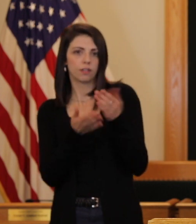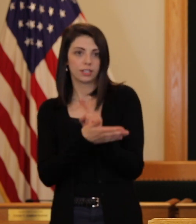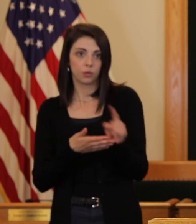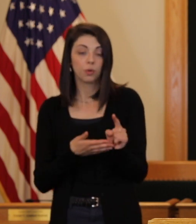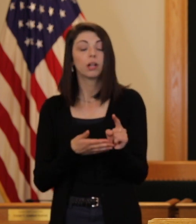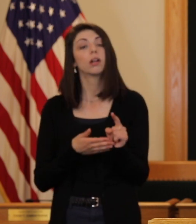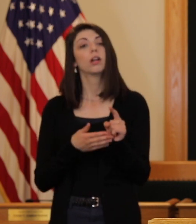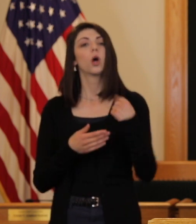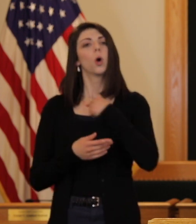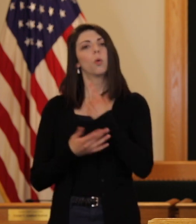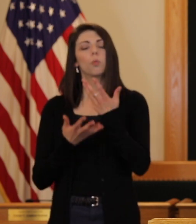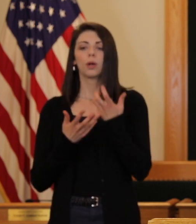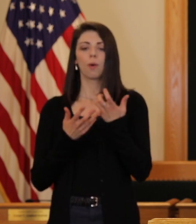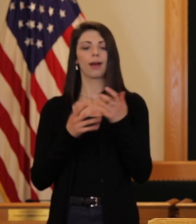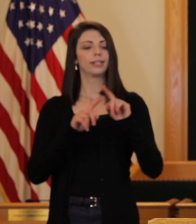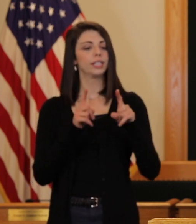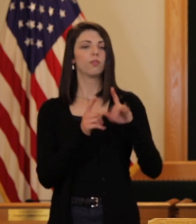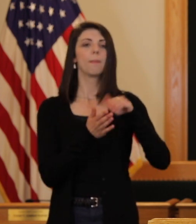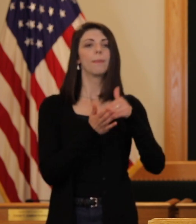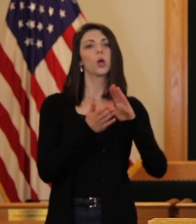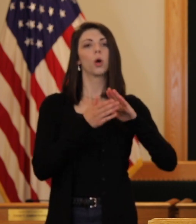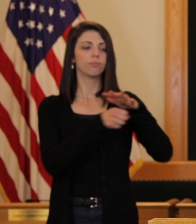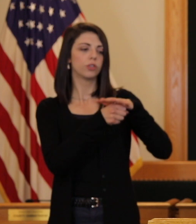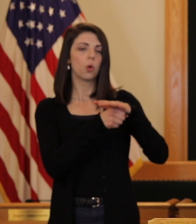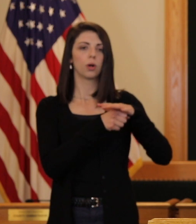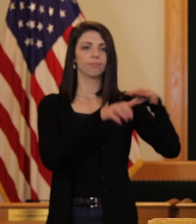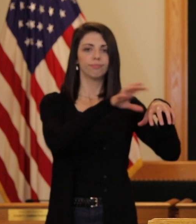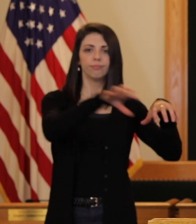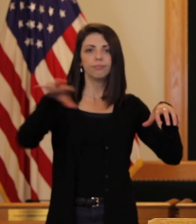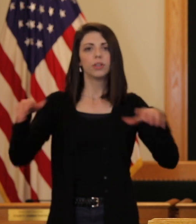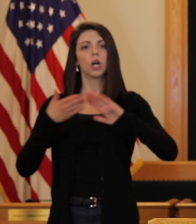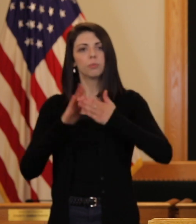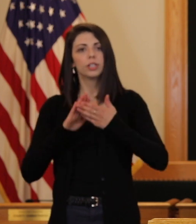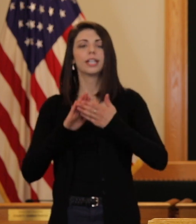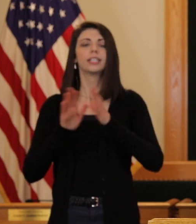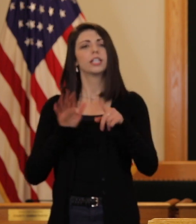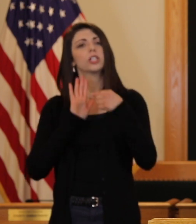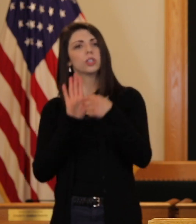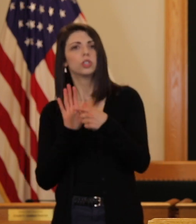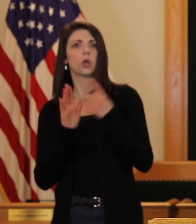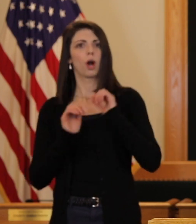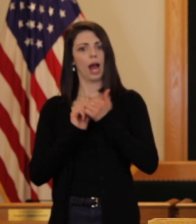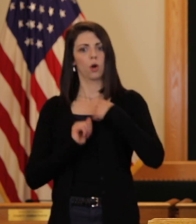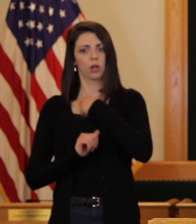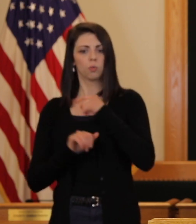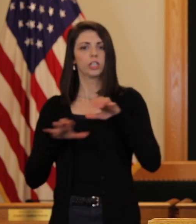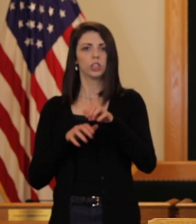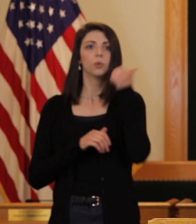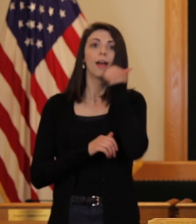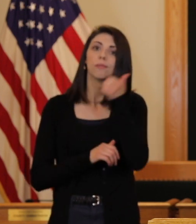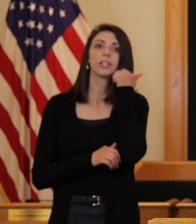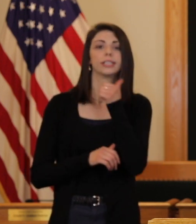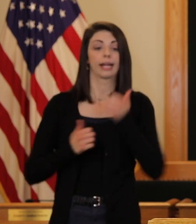local communities and medical personnel to honor the dedication of those who provide the day-to-day life-saving services of